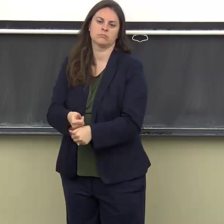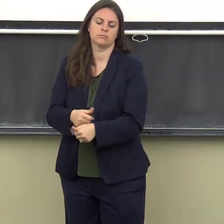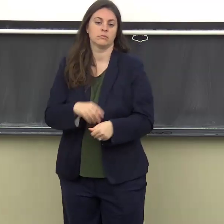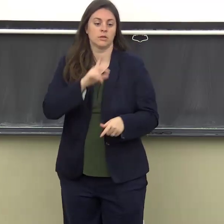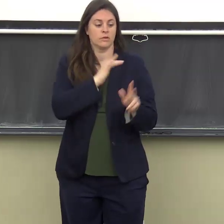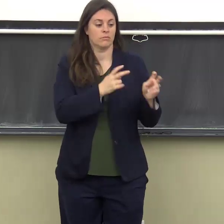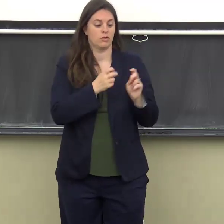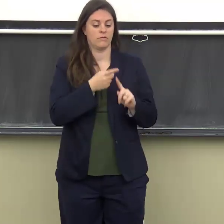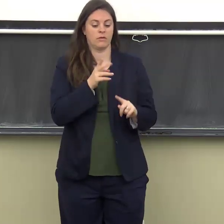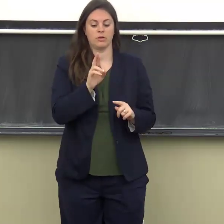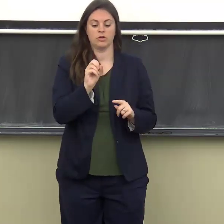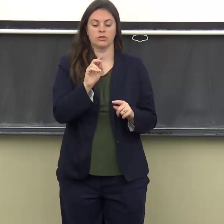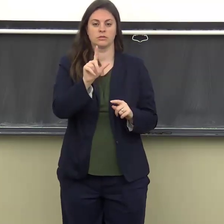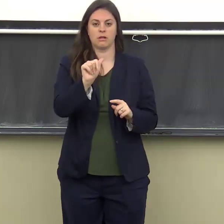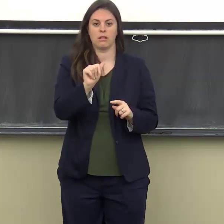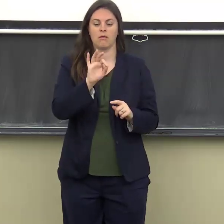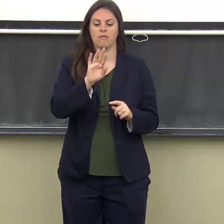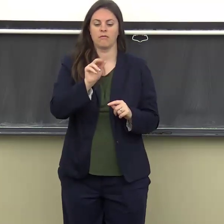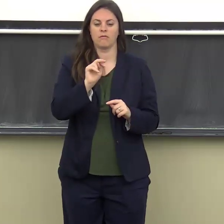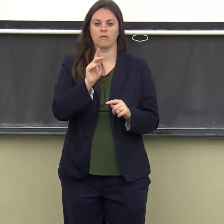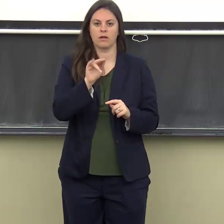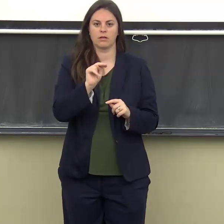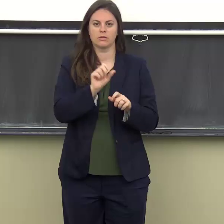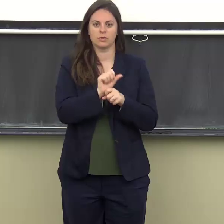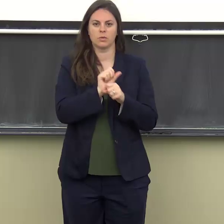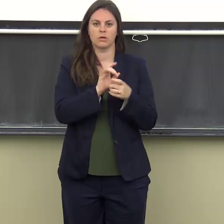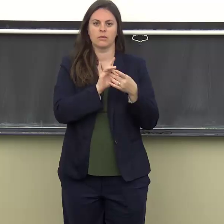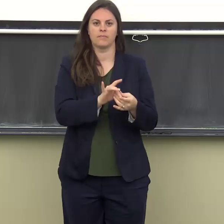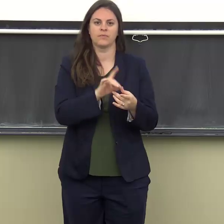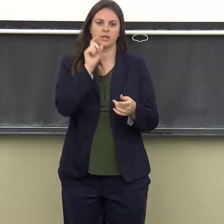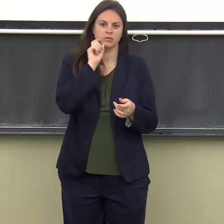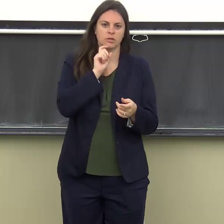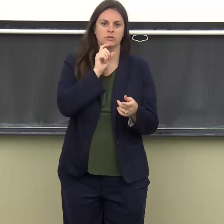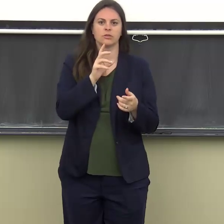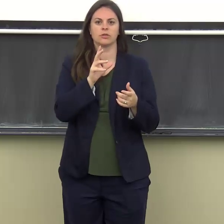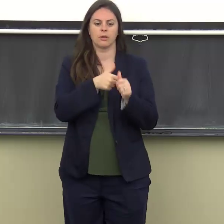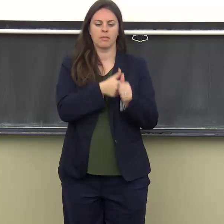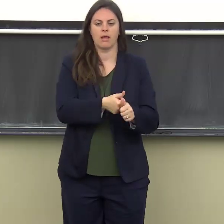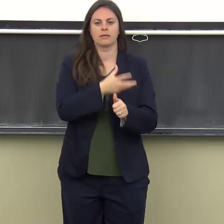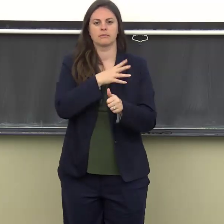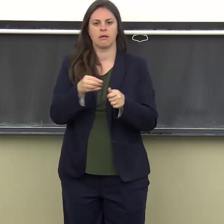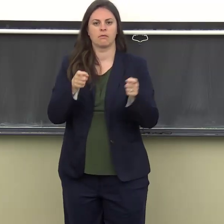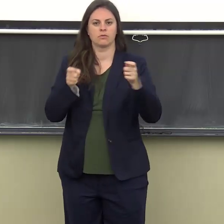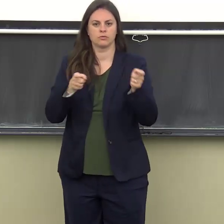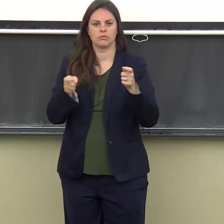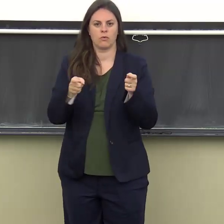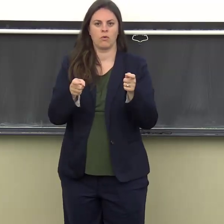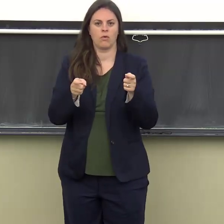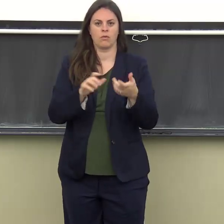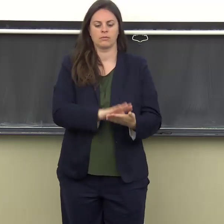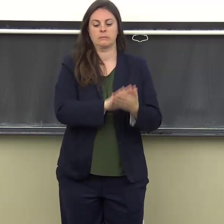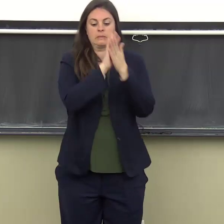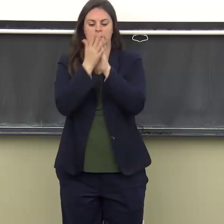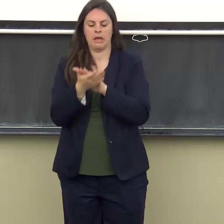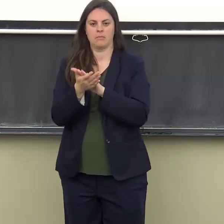really engender a compliance and control sort of culture. And so, because I know I really